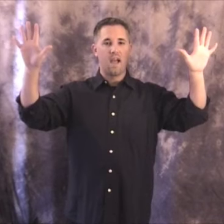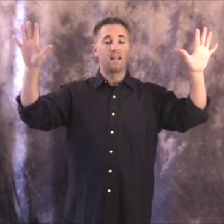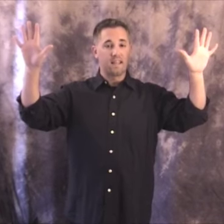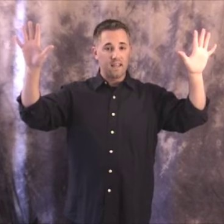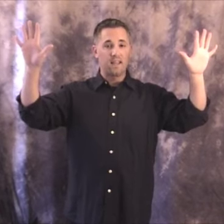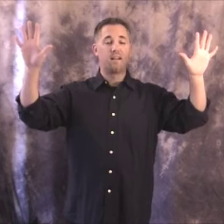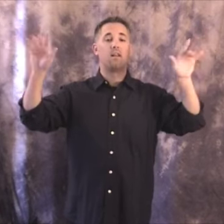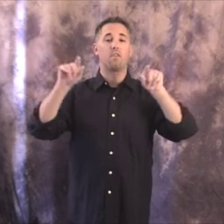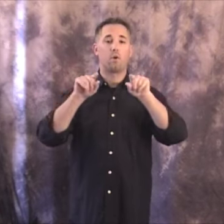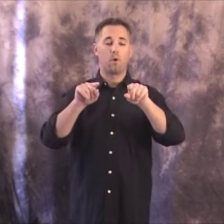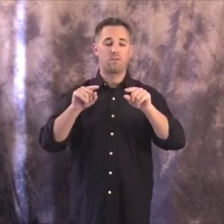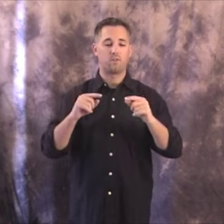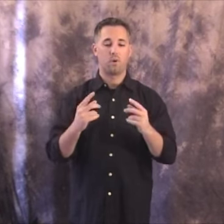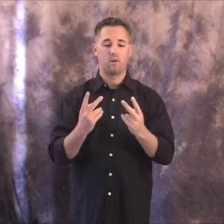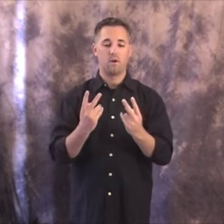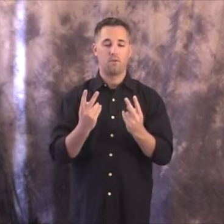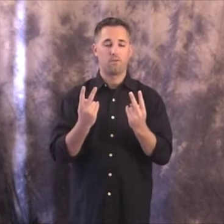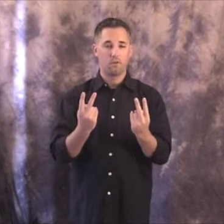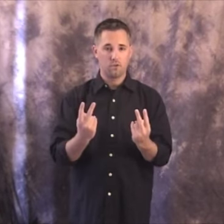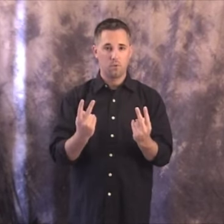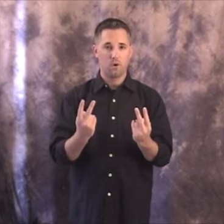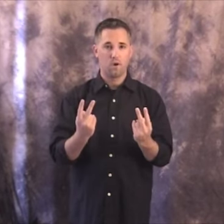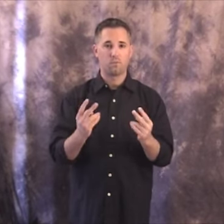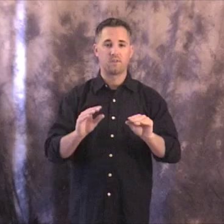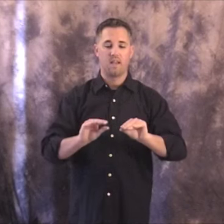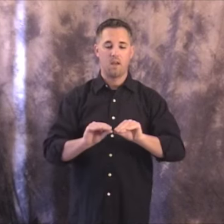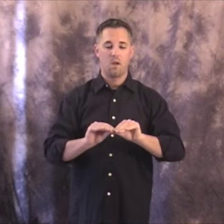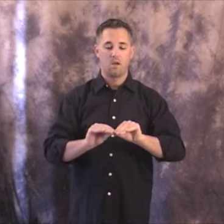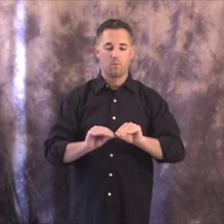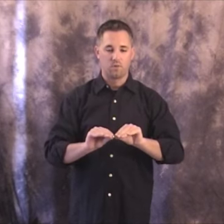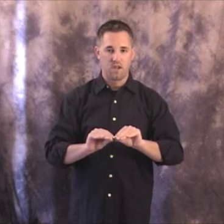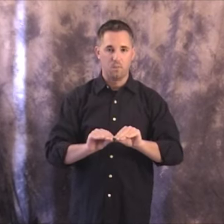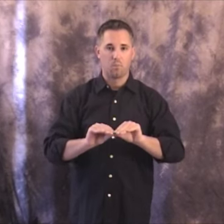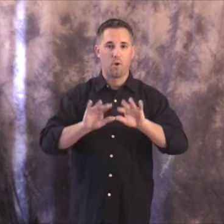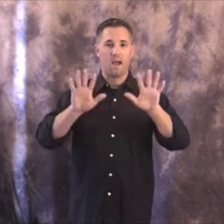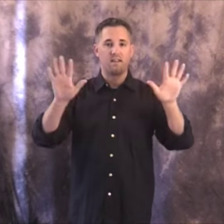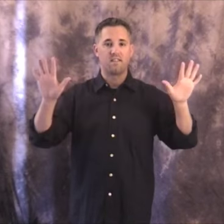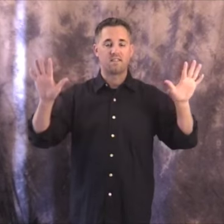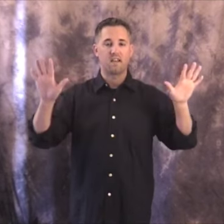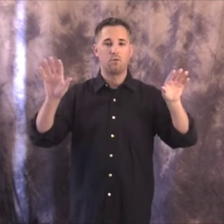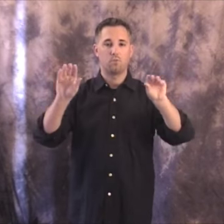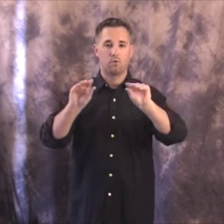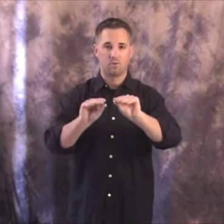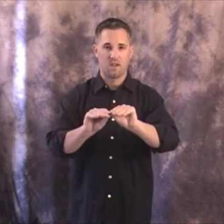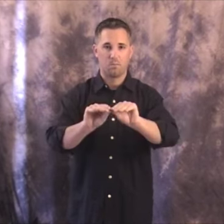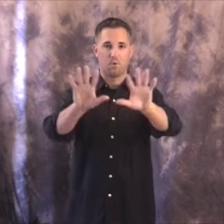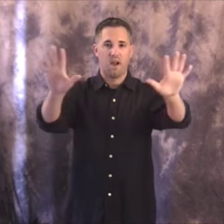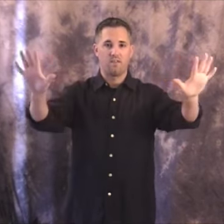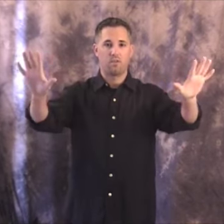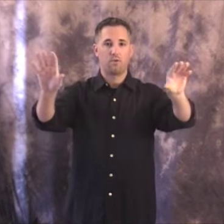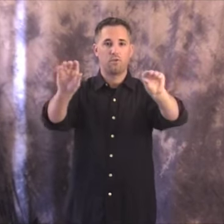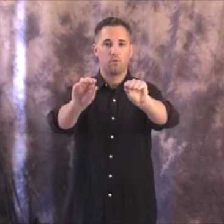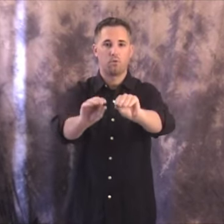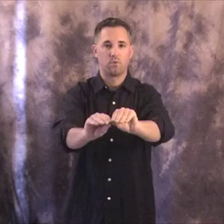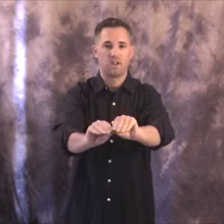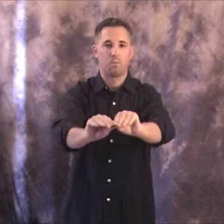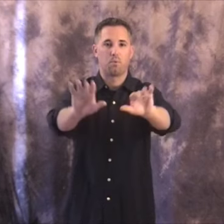And again, the chorus is going to go, the first two rows will sign bright, the second two rows will sign bright, the third two rows will sign